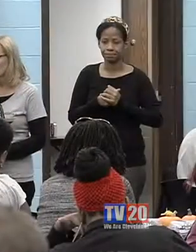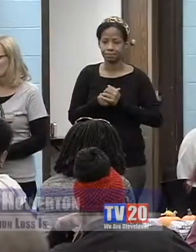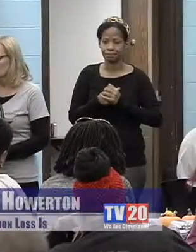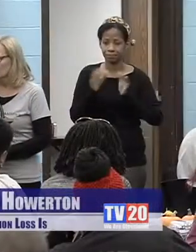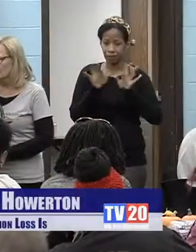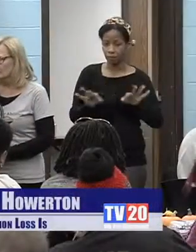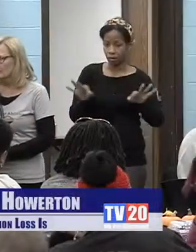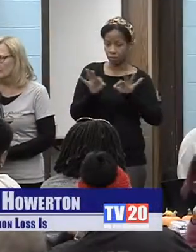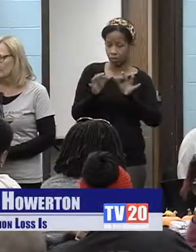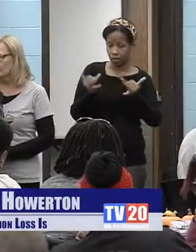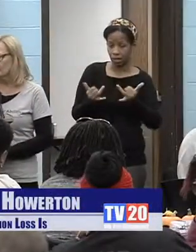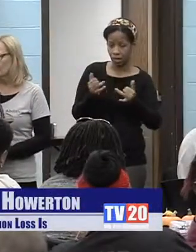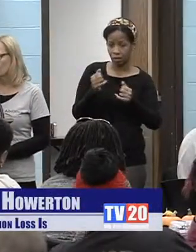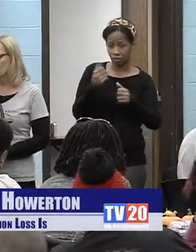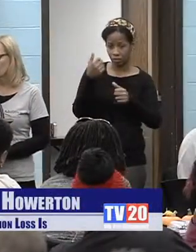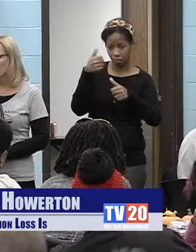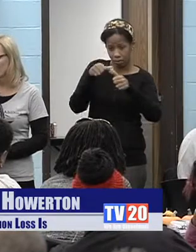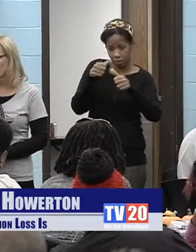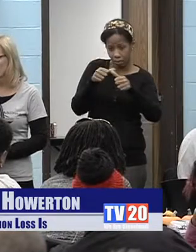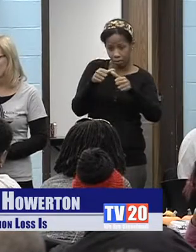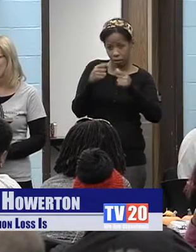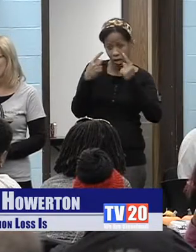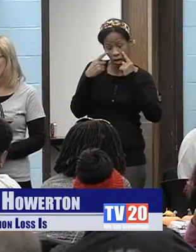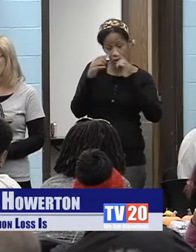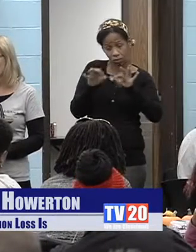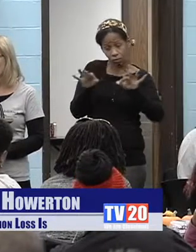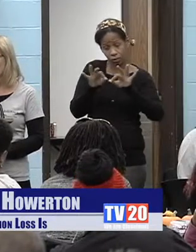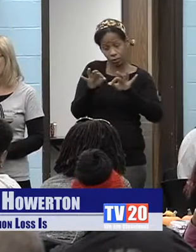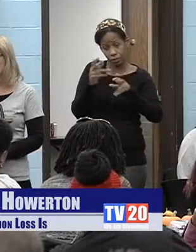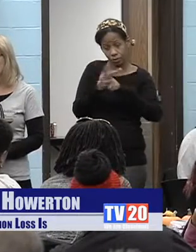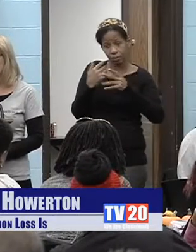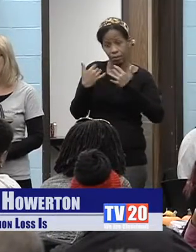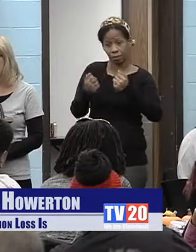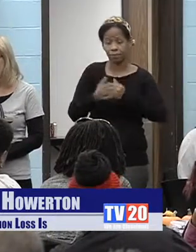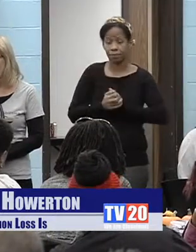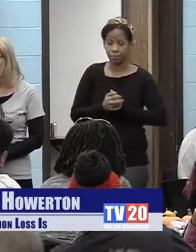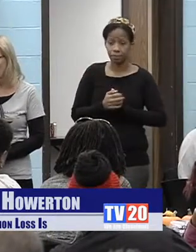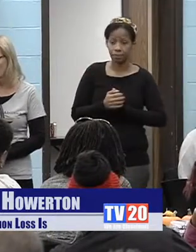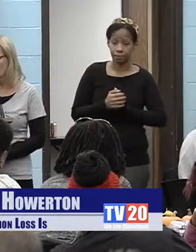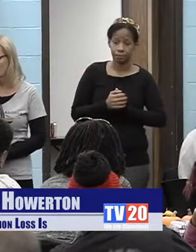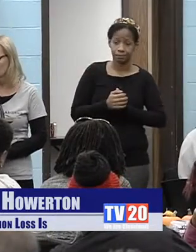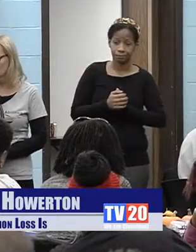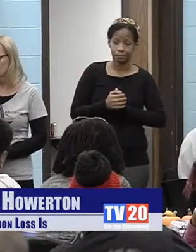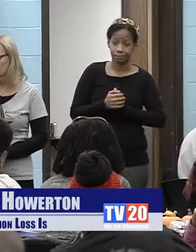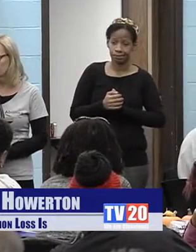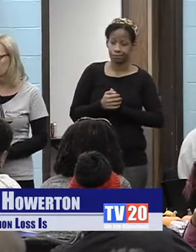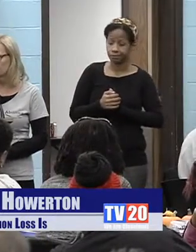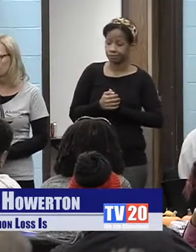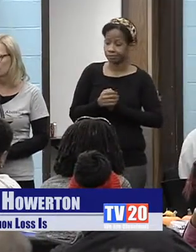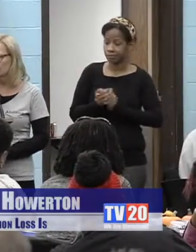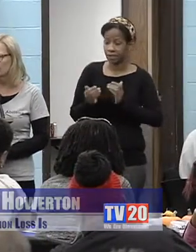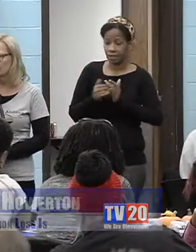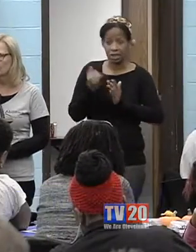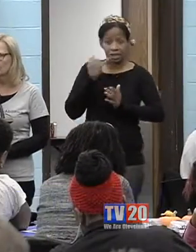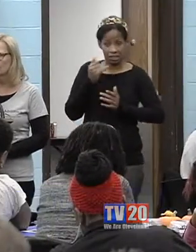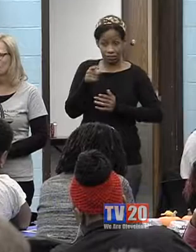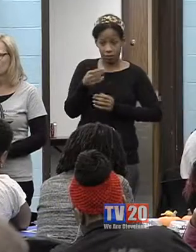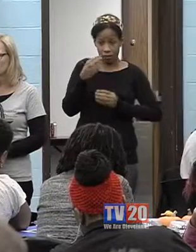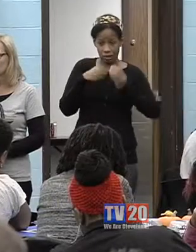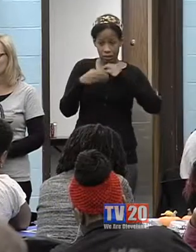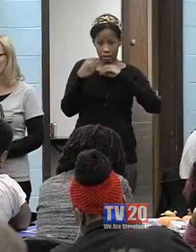it's important to take that into consideration of doing all of those things to minimize that. But if you